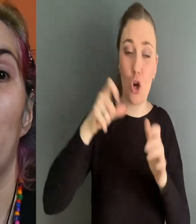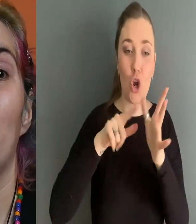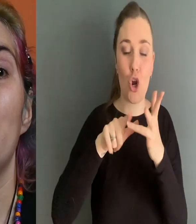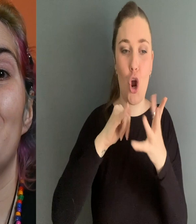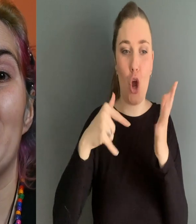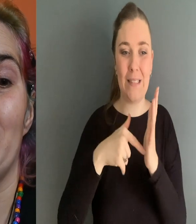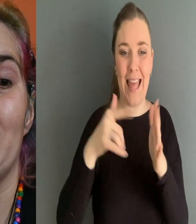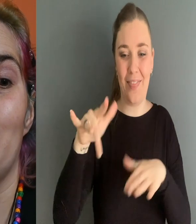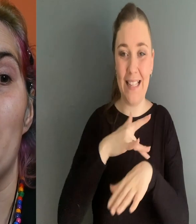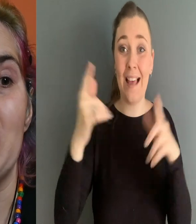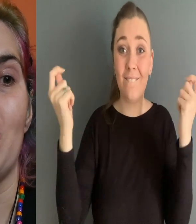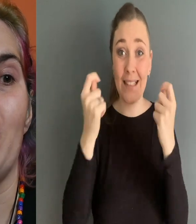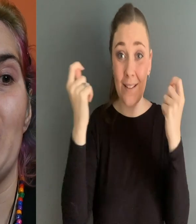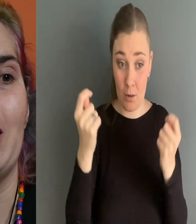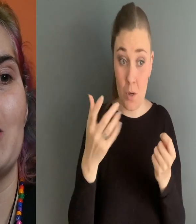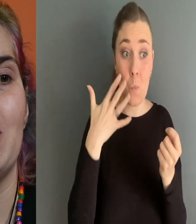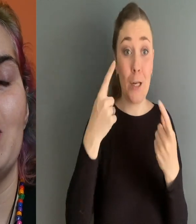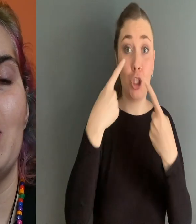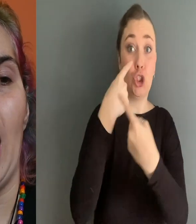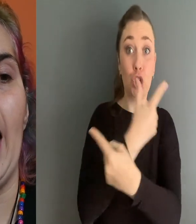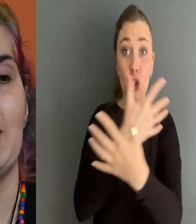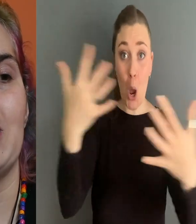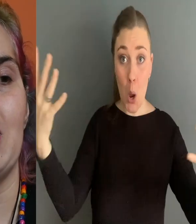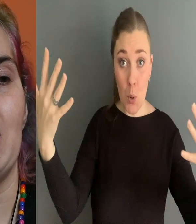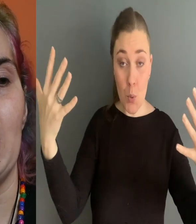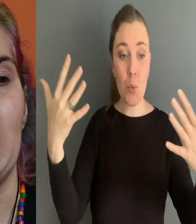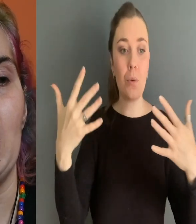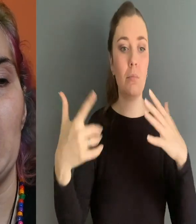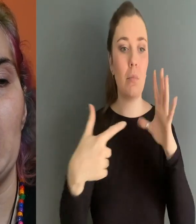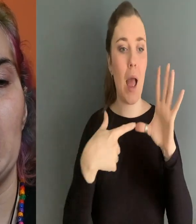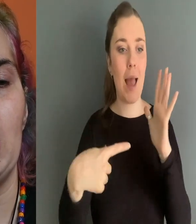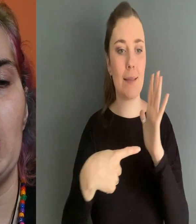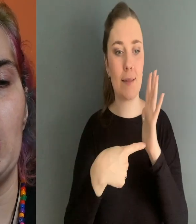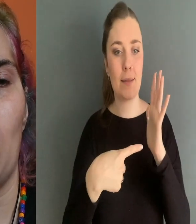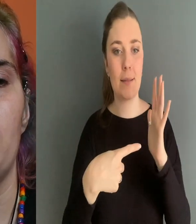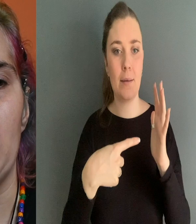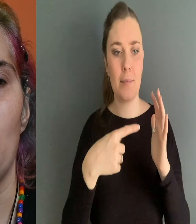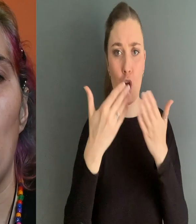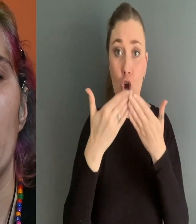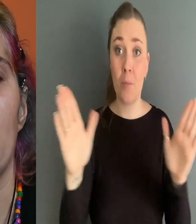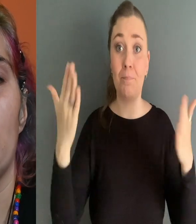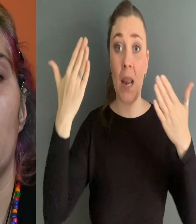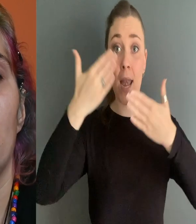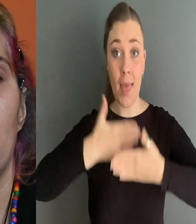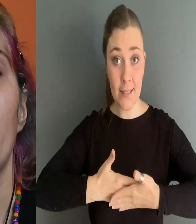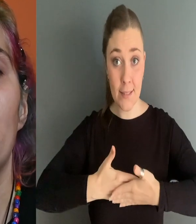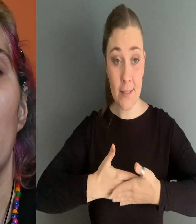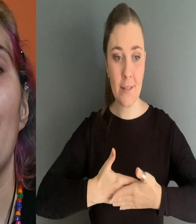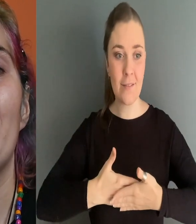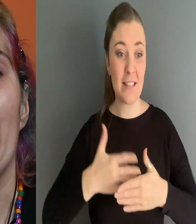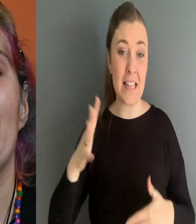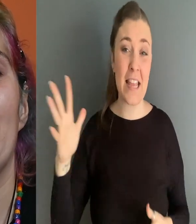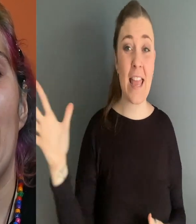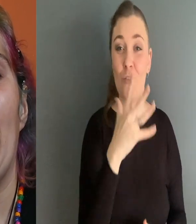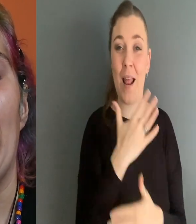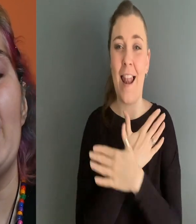festival because when we showed it at the opening night everyone